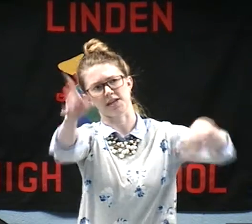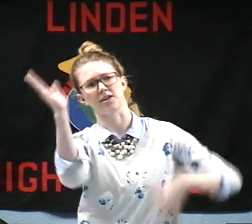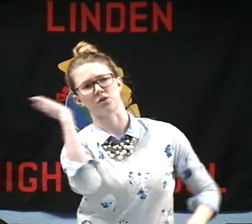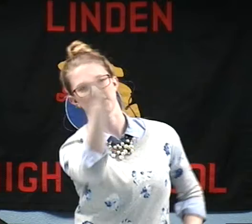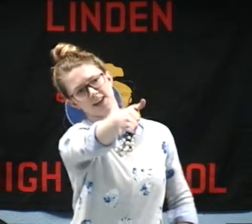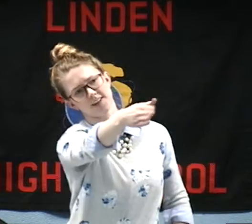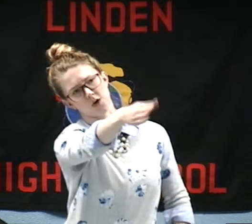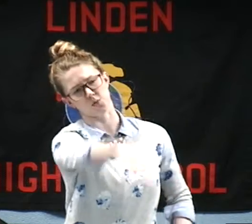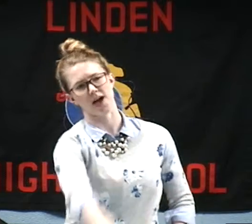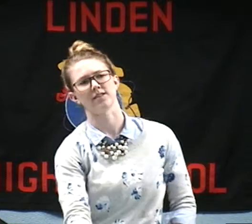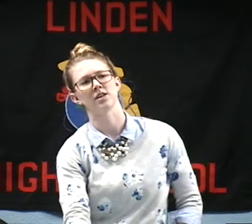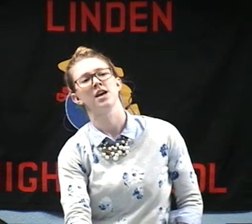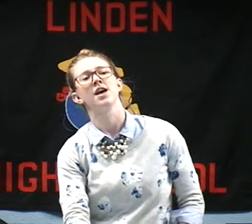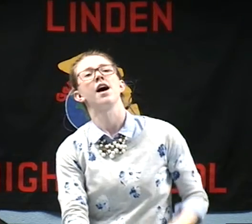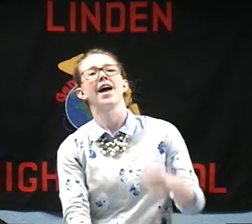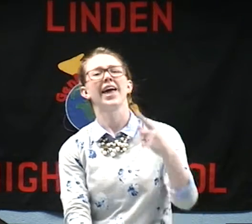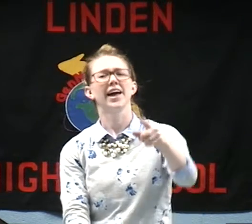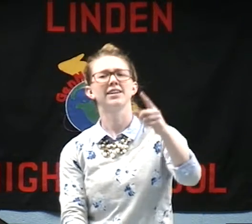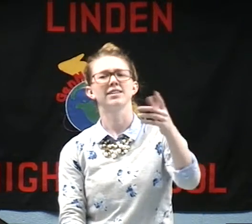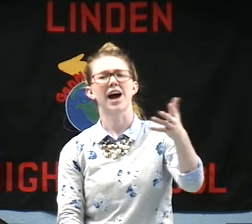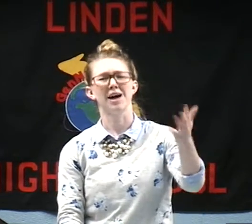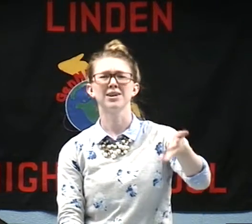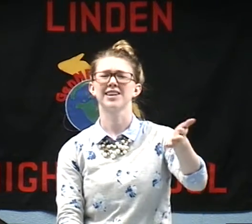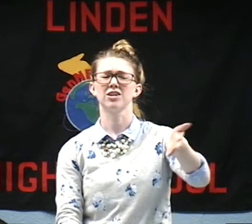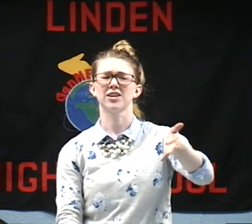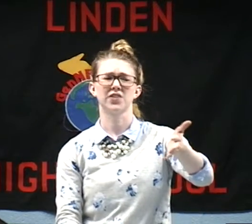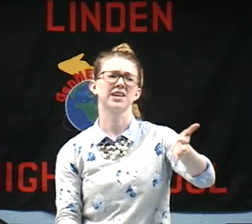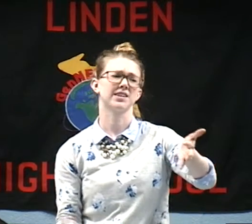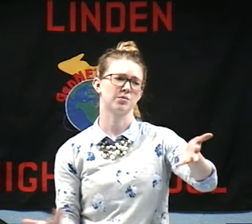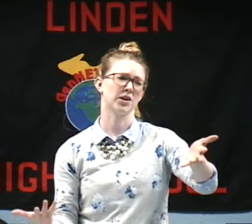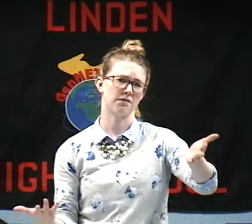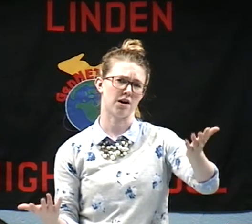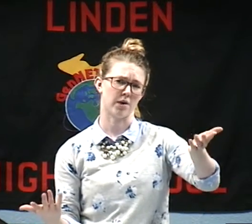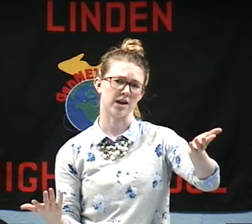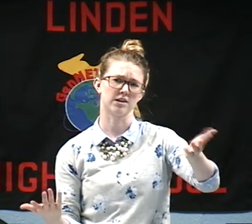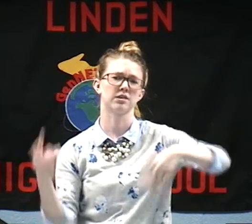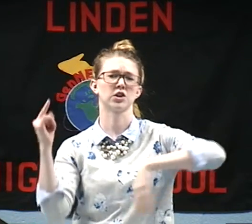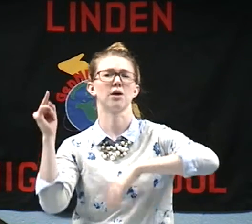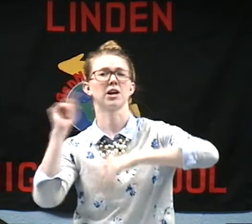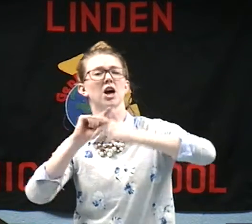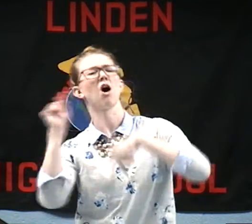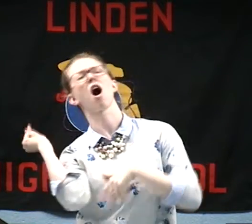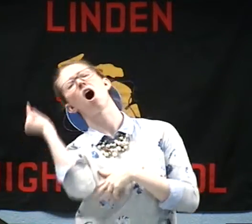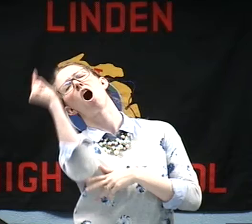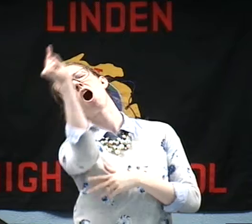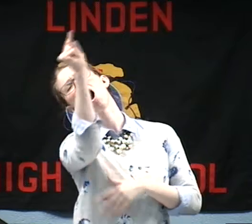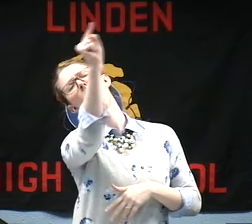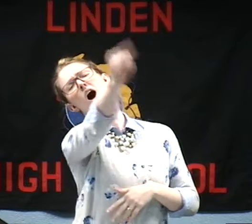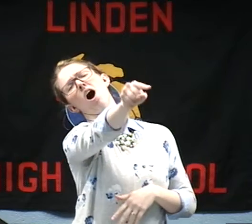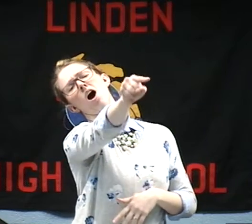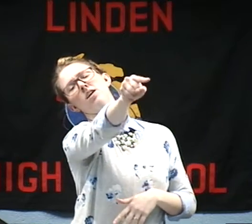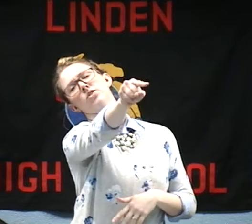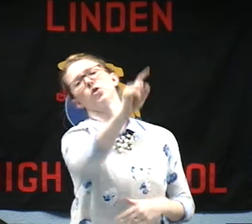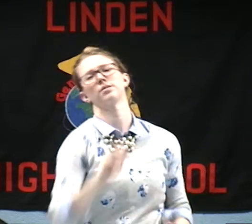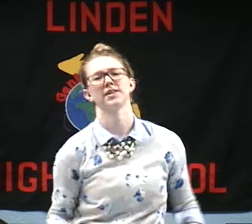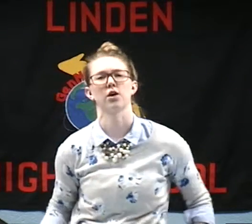there, so that's southwest. And I'm going to say Las Vegas is pretty far away. So I'm going to go towards my